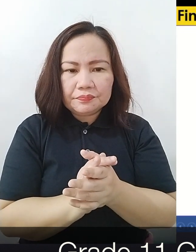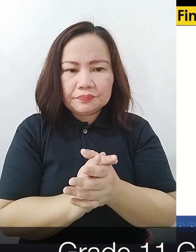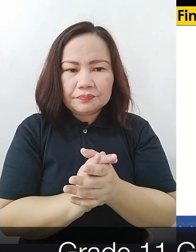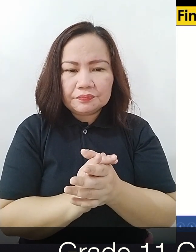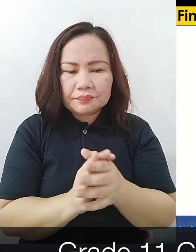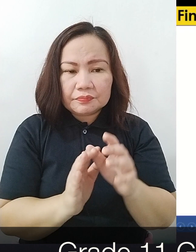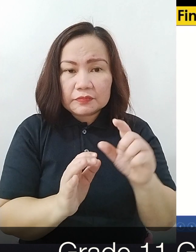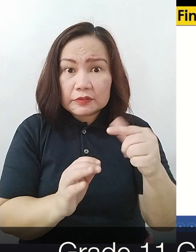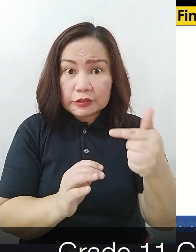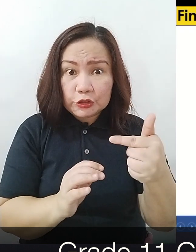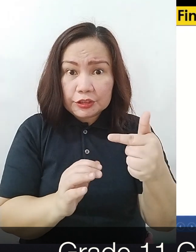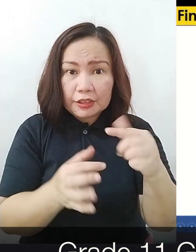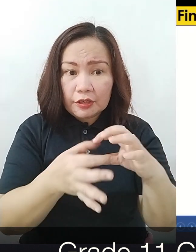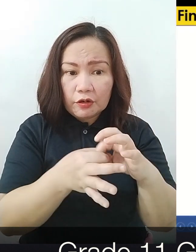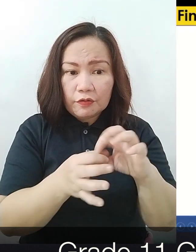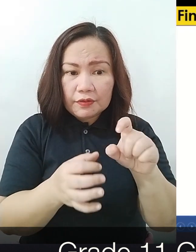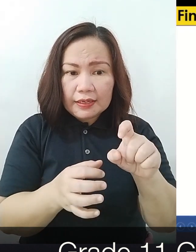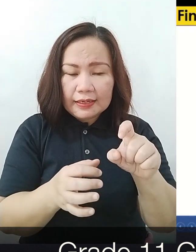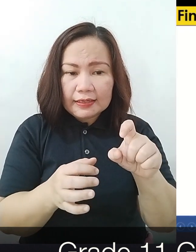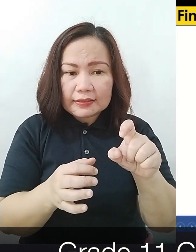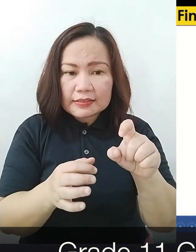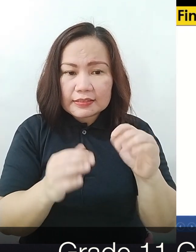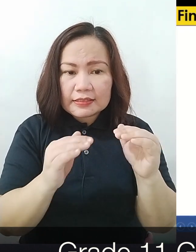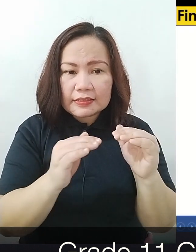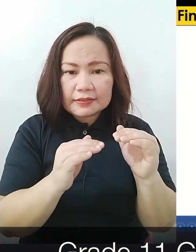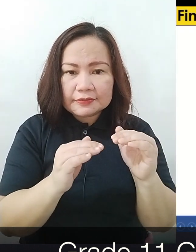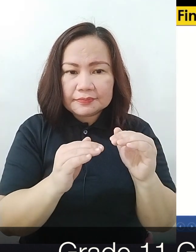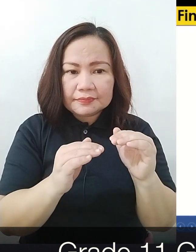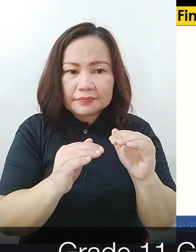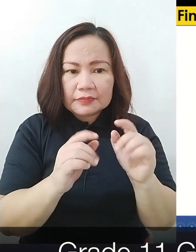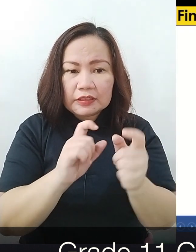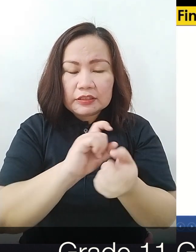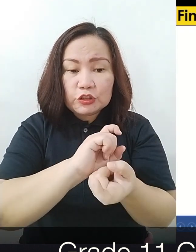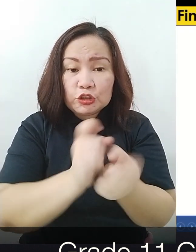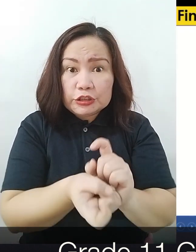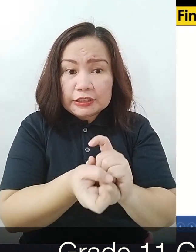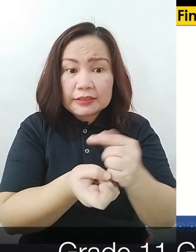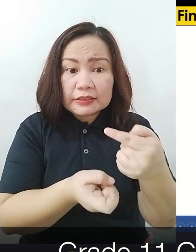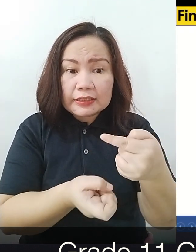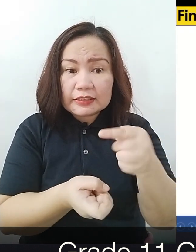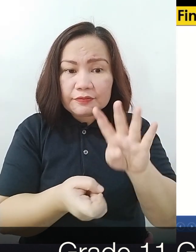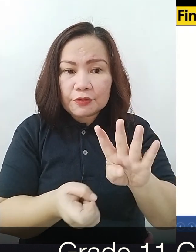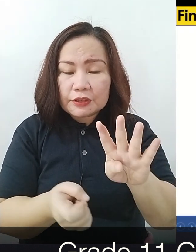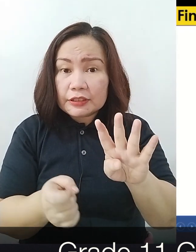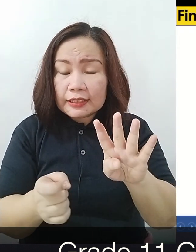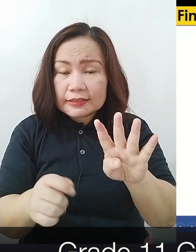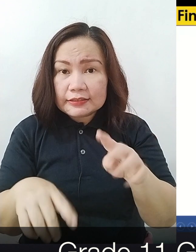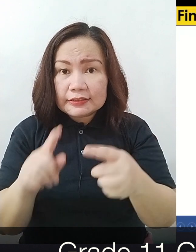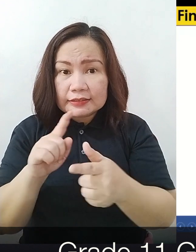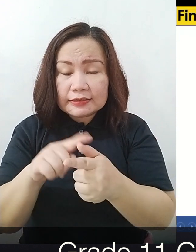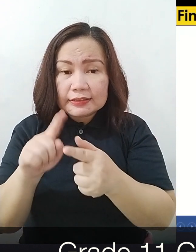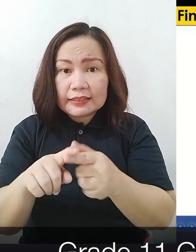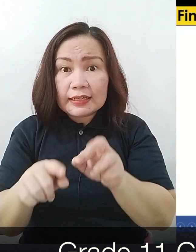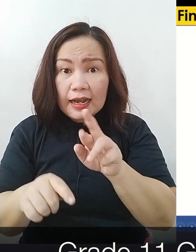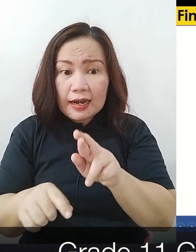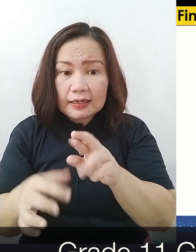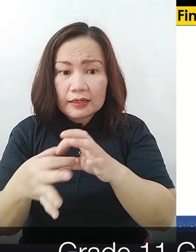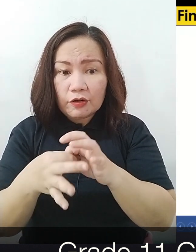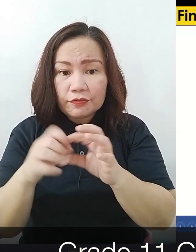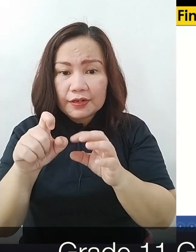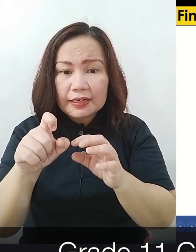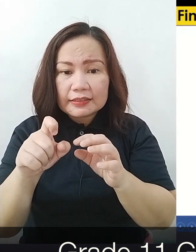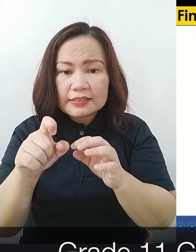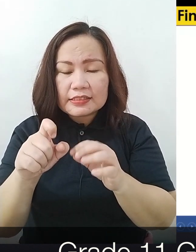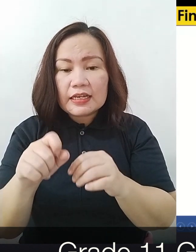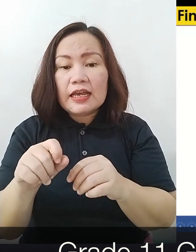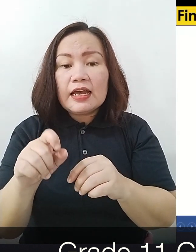x, papalitan natin ang x ng negative 4. Sa r of x, itong x natin papalitan natin ng 1.